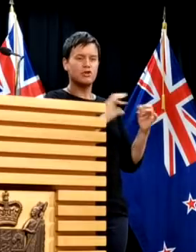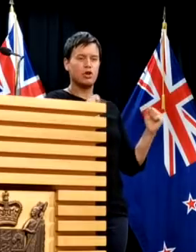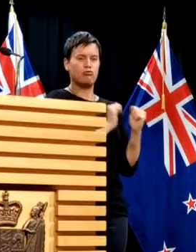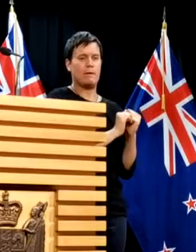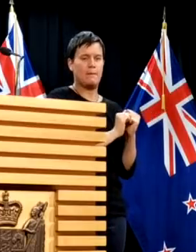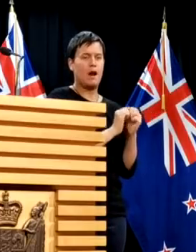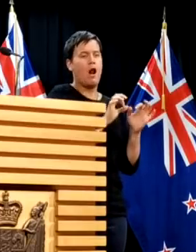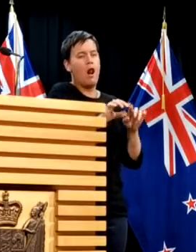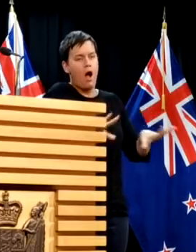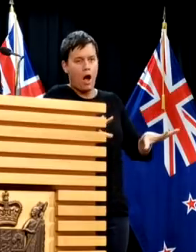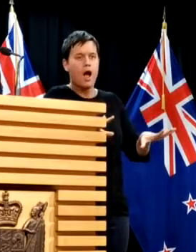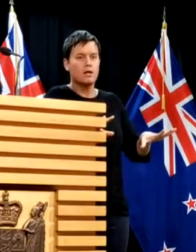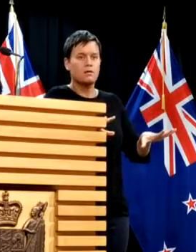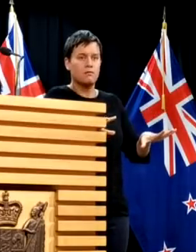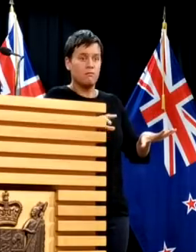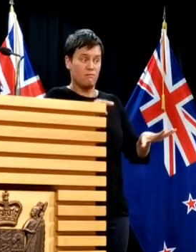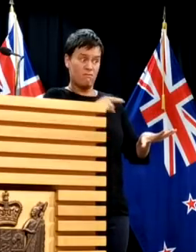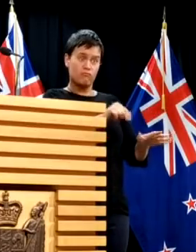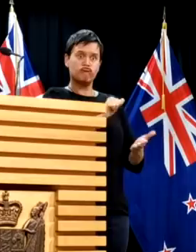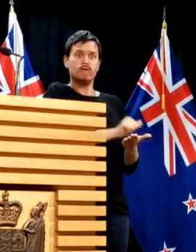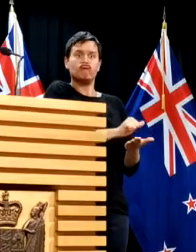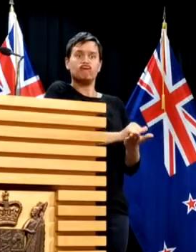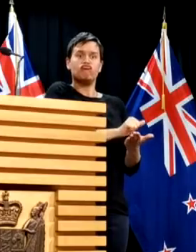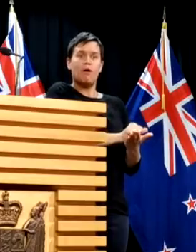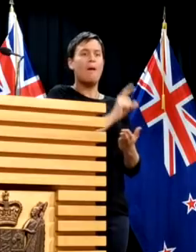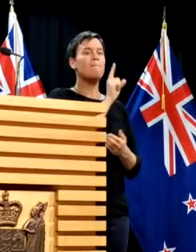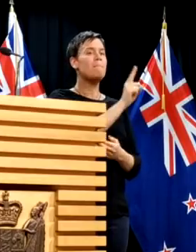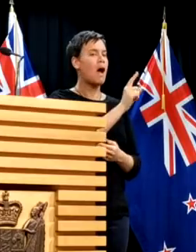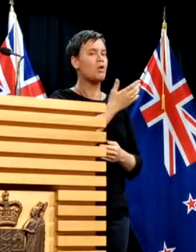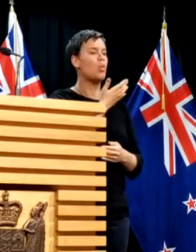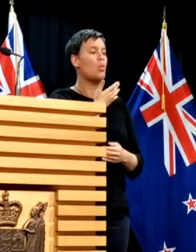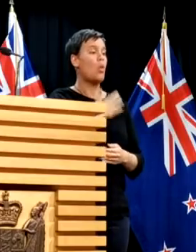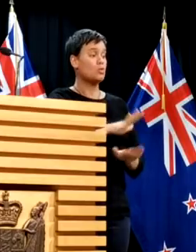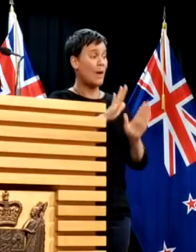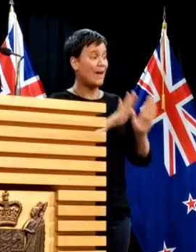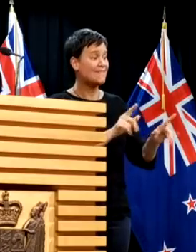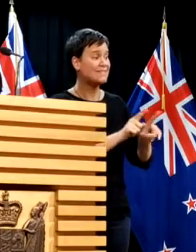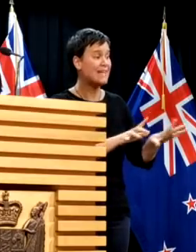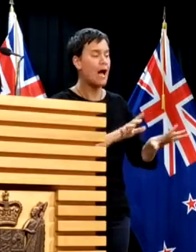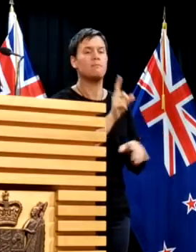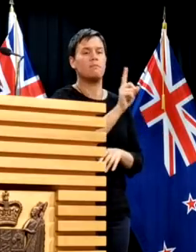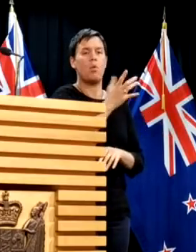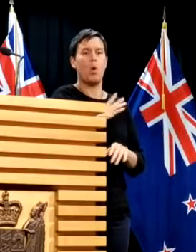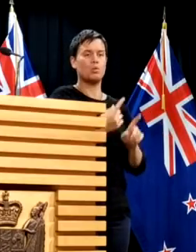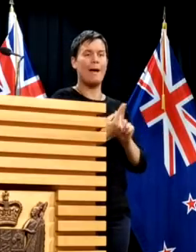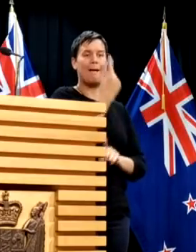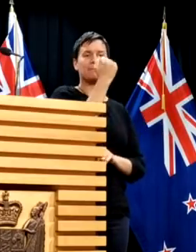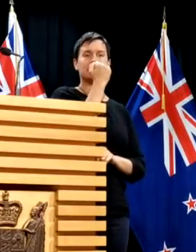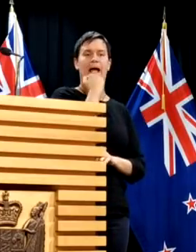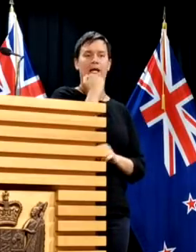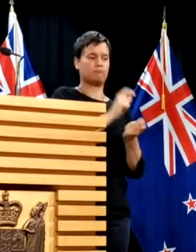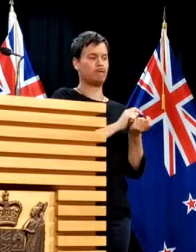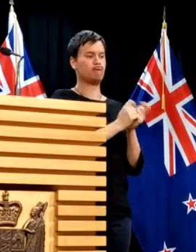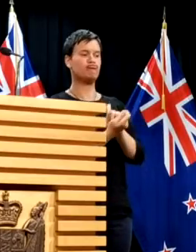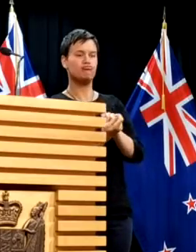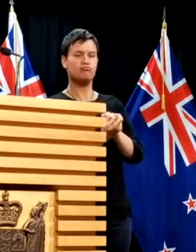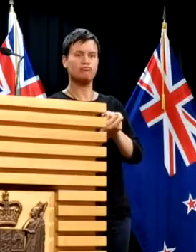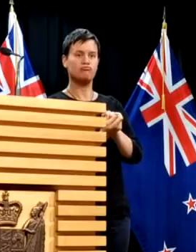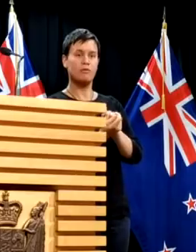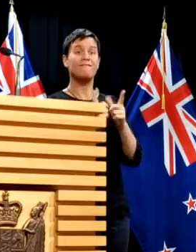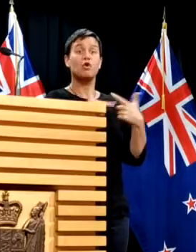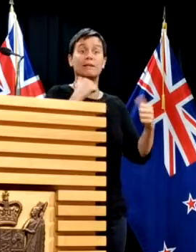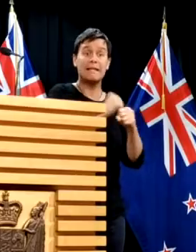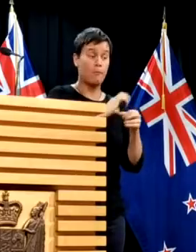But we again wanted to evolve them one step further. So we've done that with the addition of ministerial roles. That